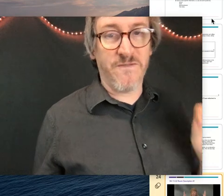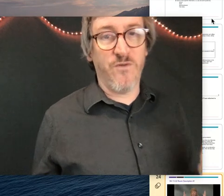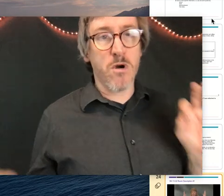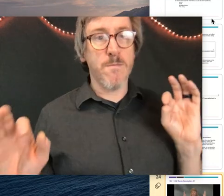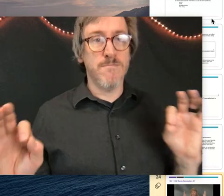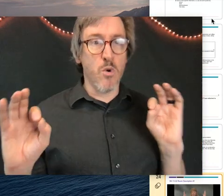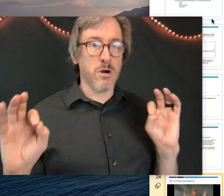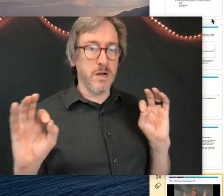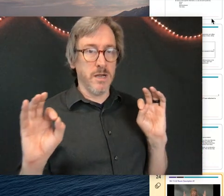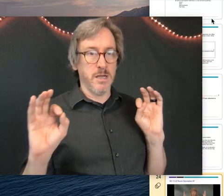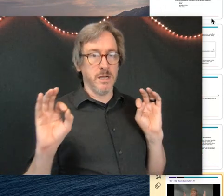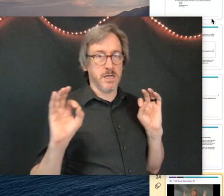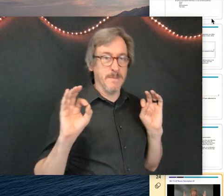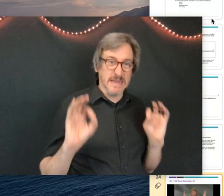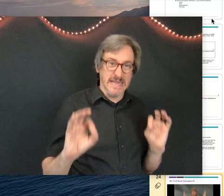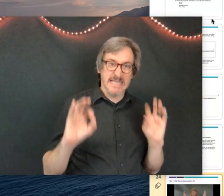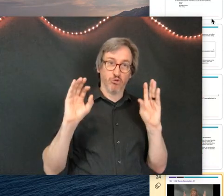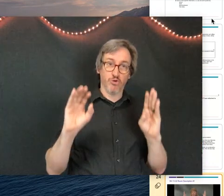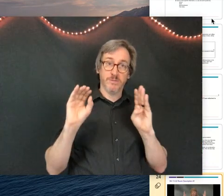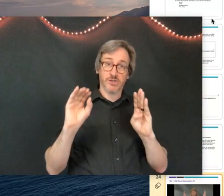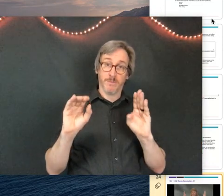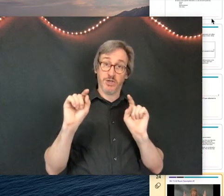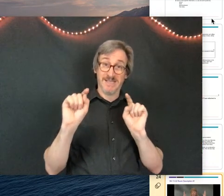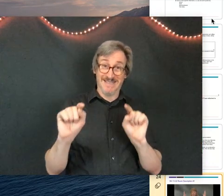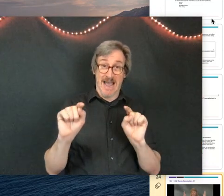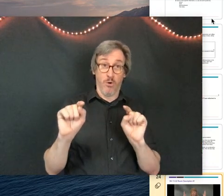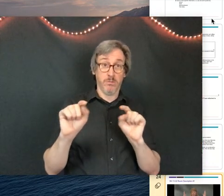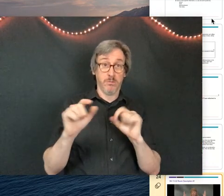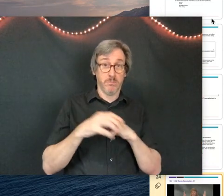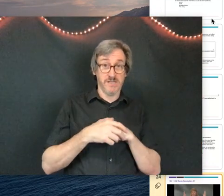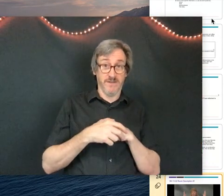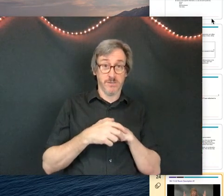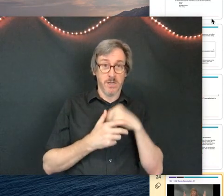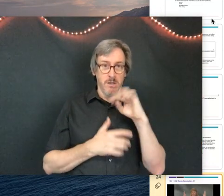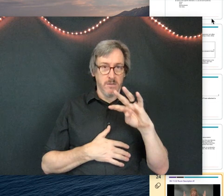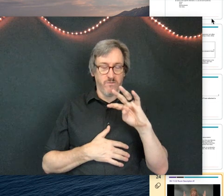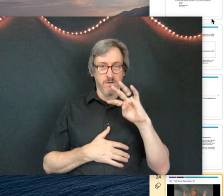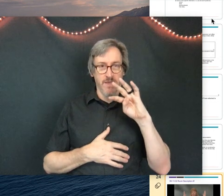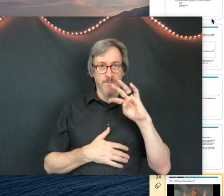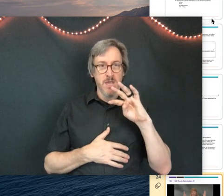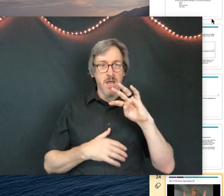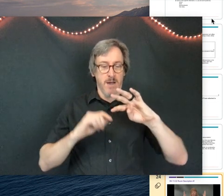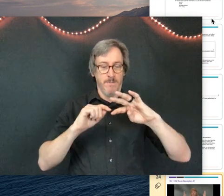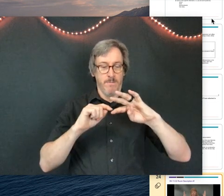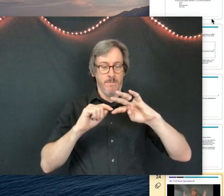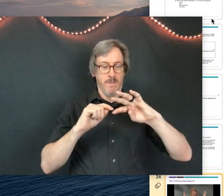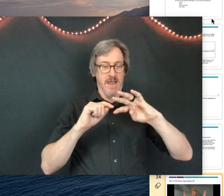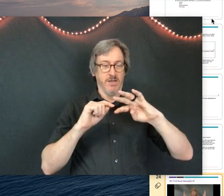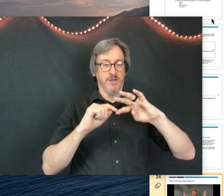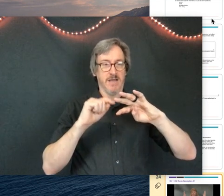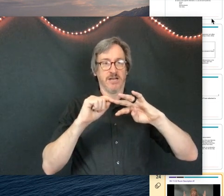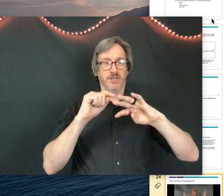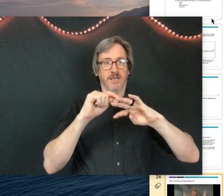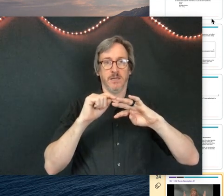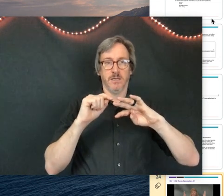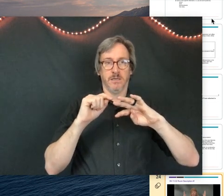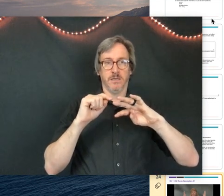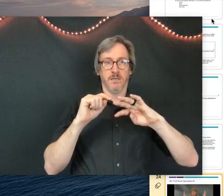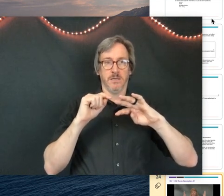There are four more complete room descriptions now, these videos, four of them, and you can